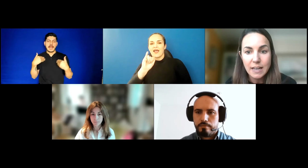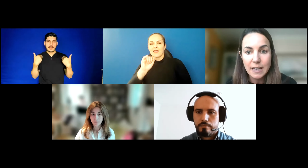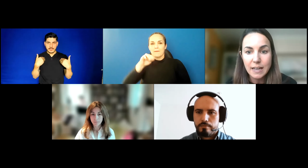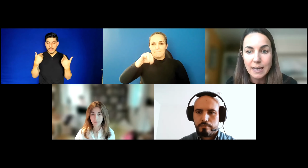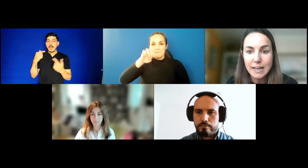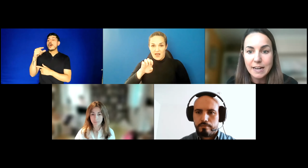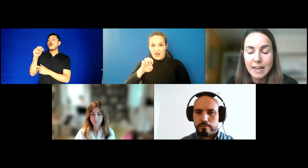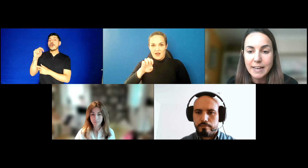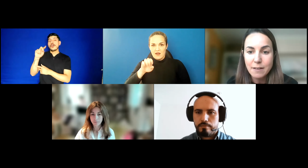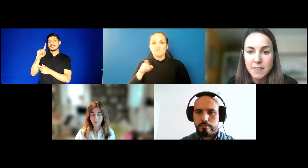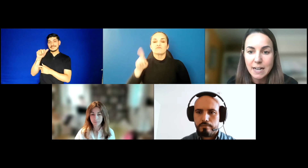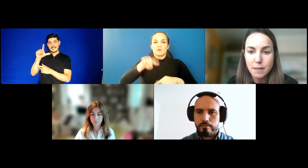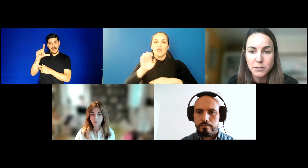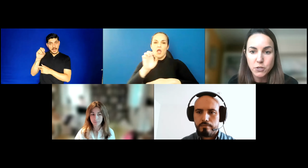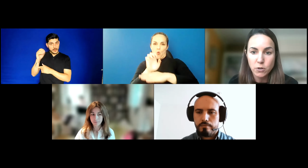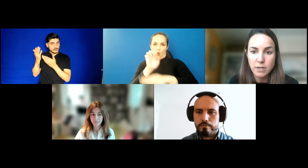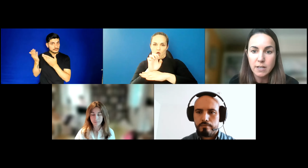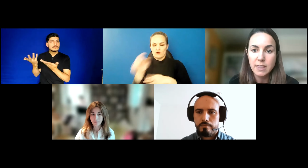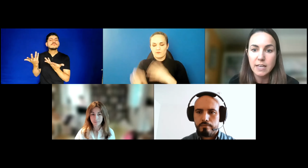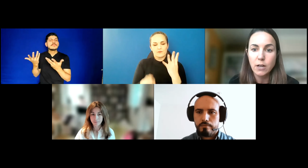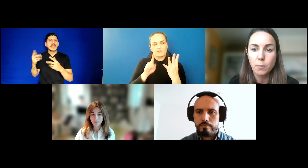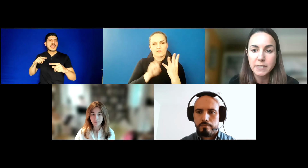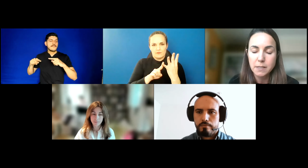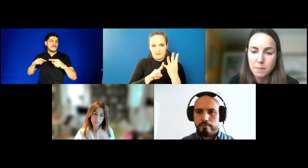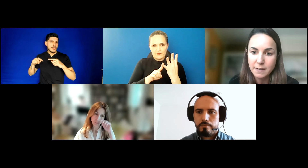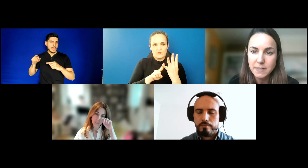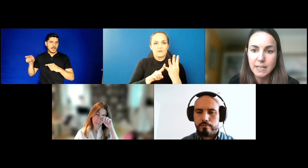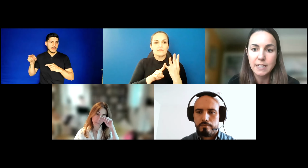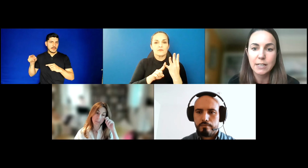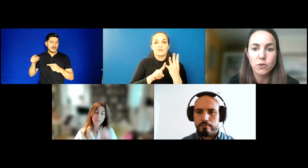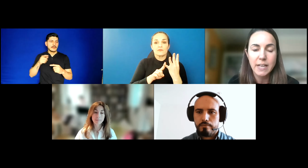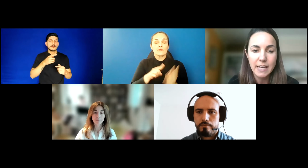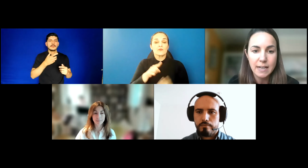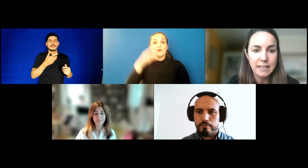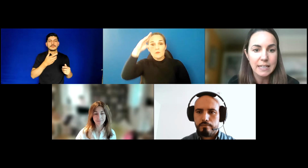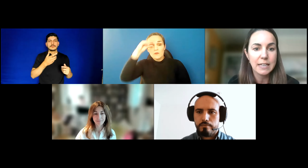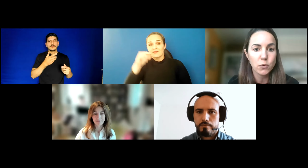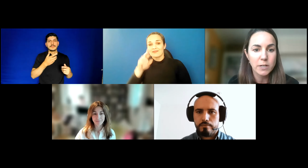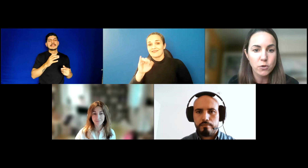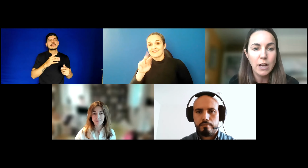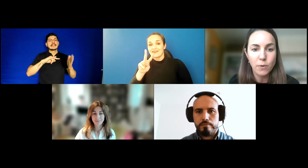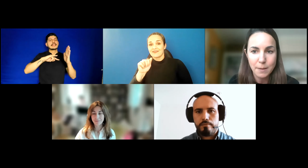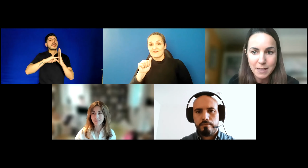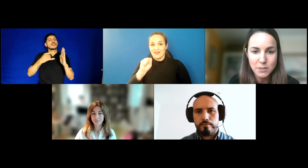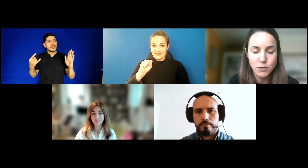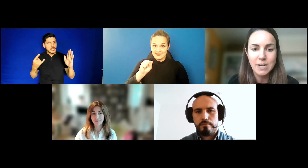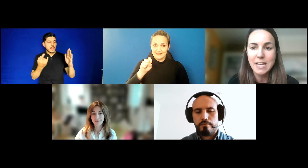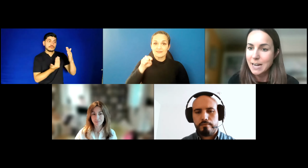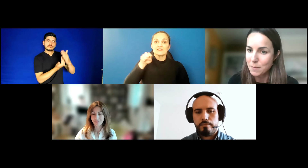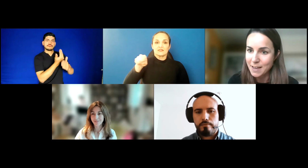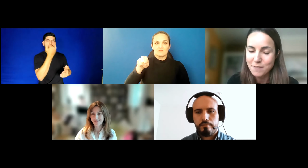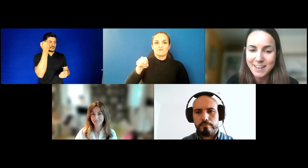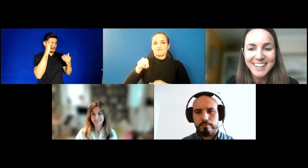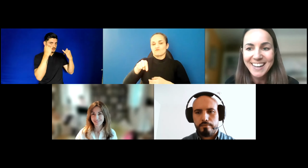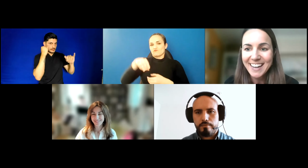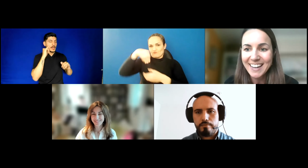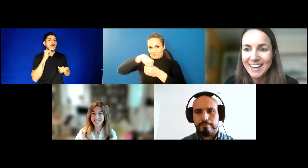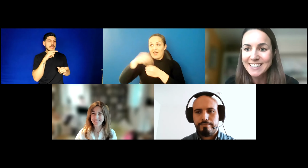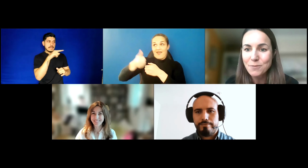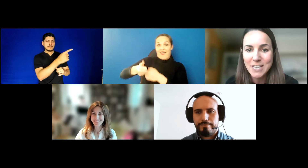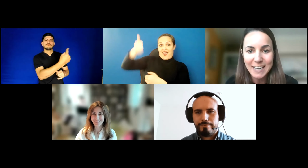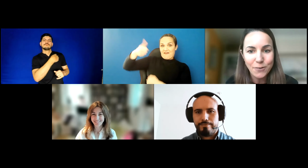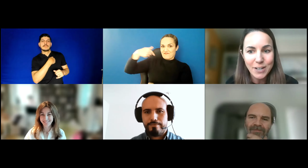y Alegría, Ecuador, and Gonzalo Rivas, Division Chief of the Competitiveness, Technology and Innovation